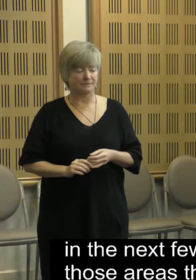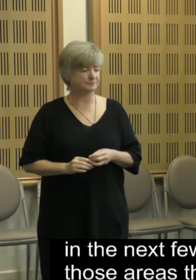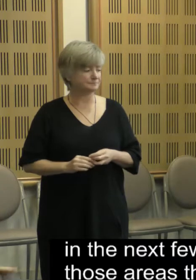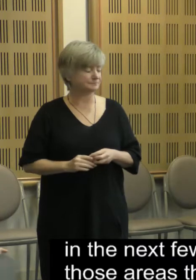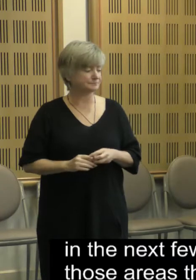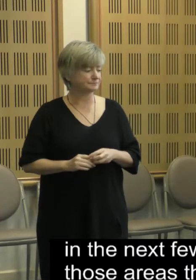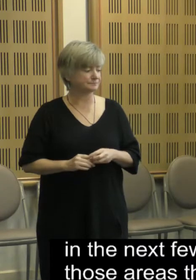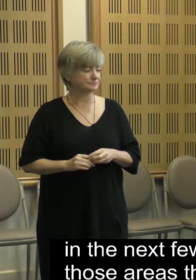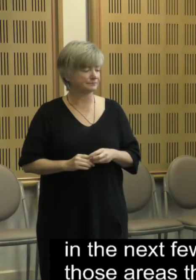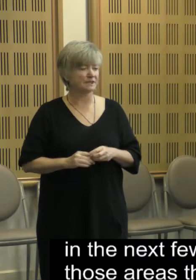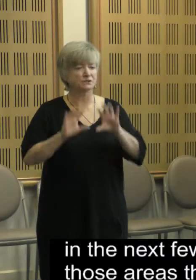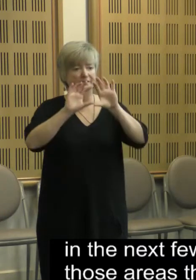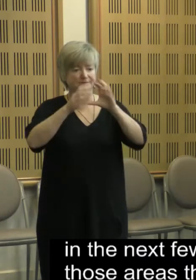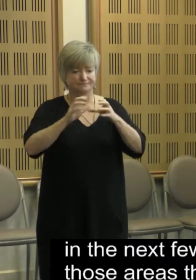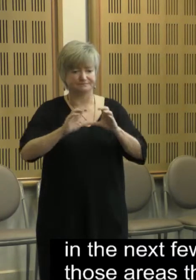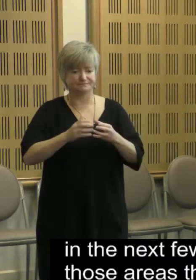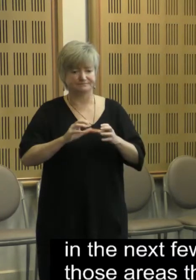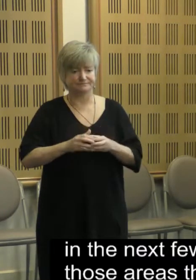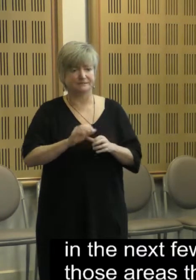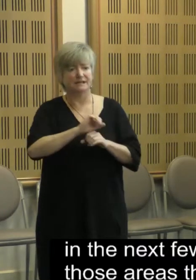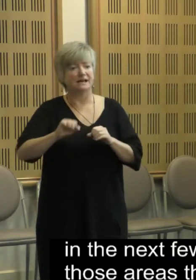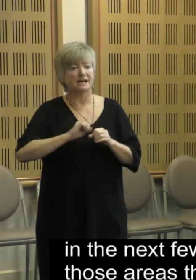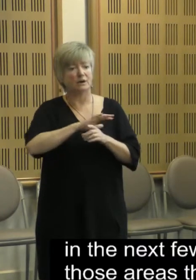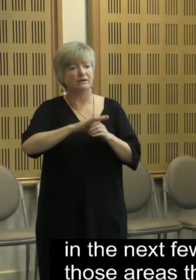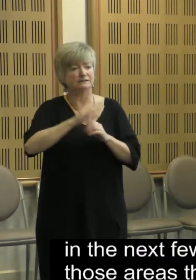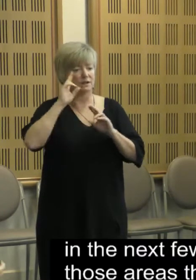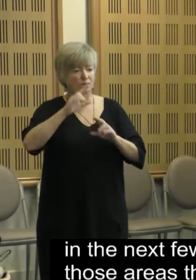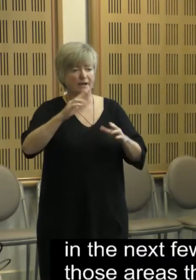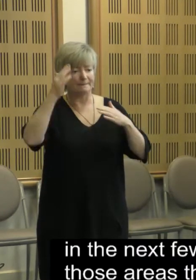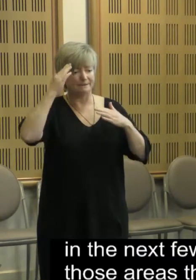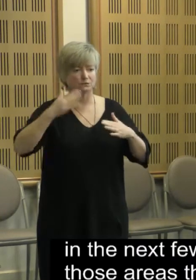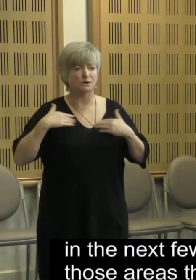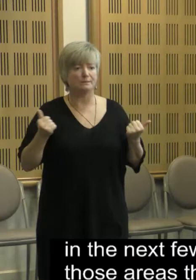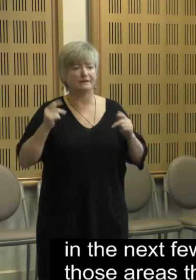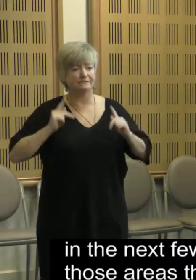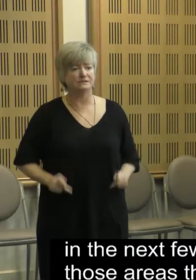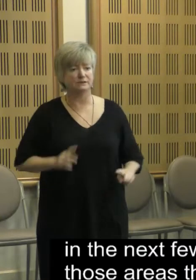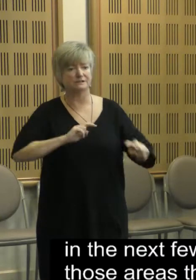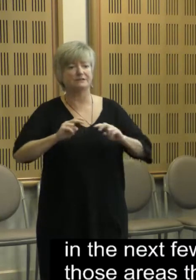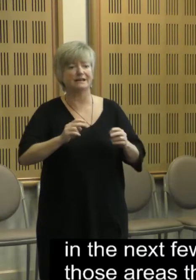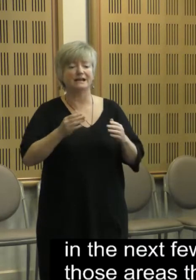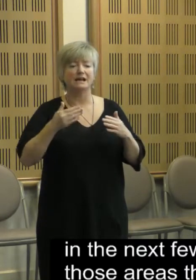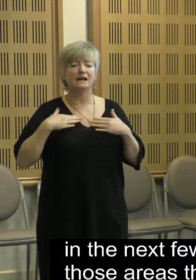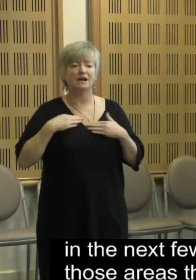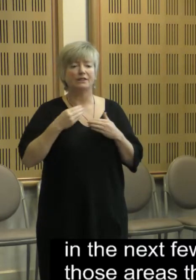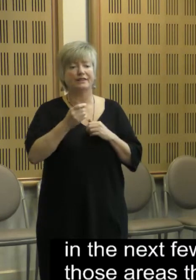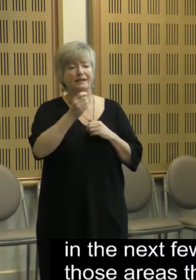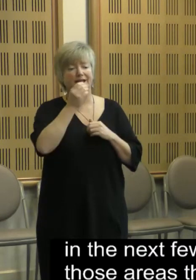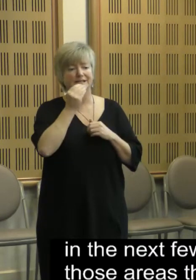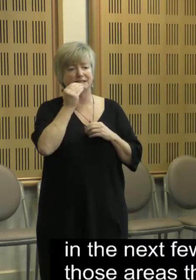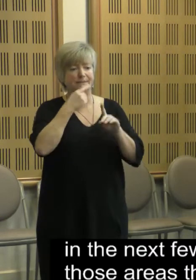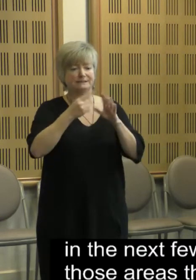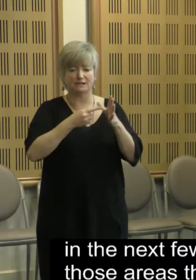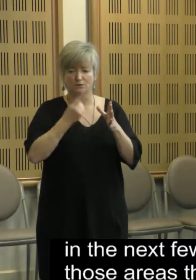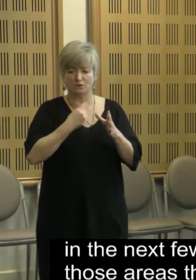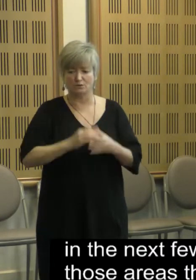So I've just broken it down into our imperative areas. So just looking at mental wellbeing, physical activity, healthy eating and alcohol. So